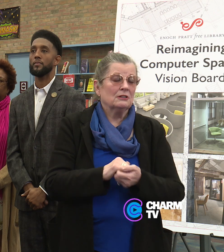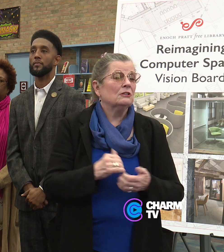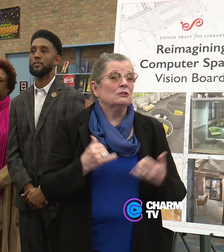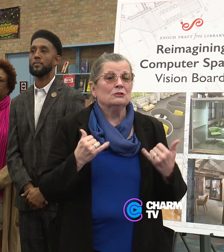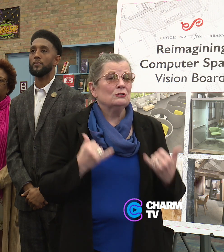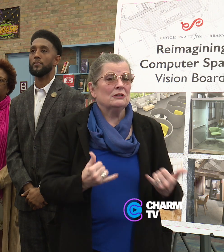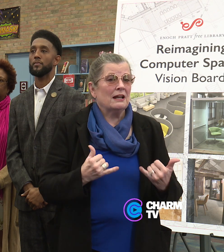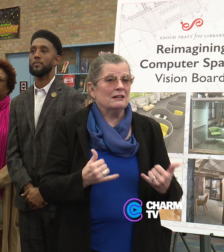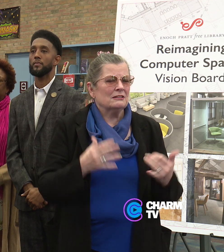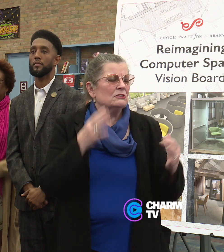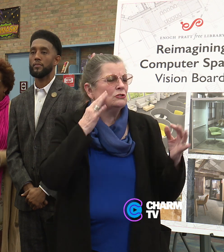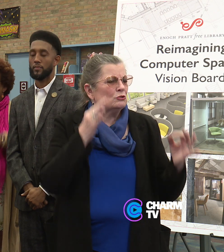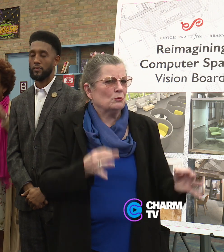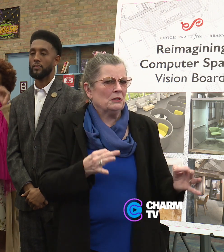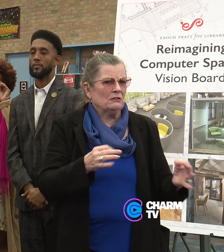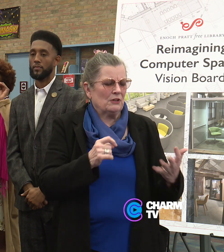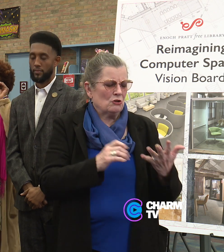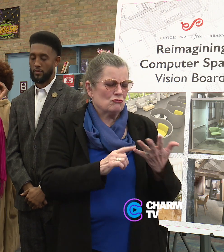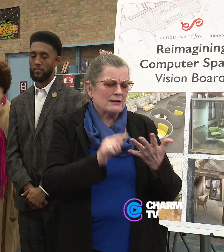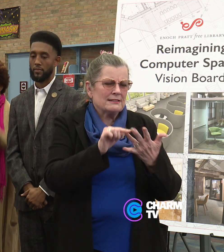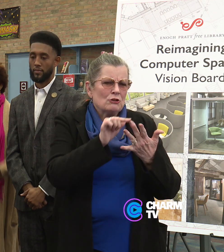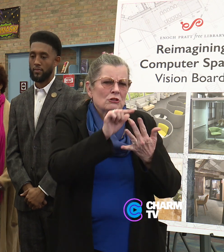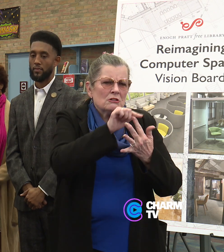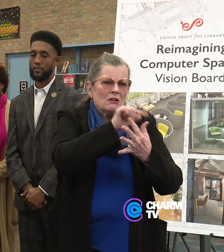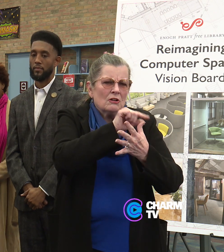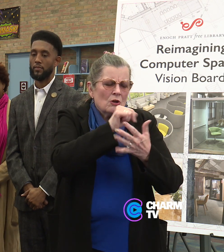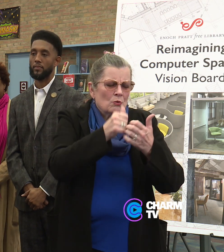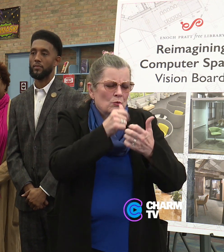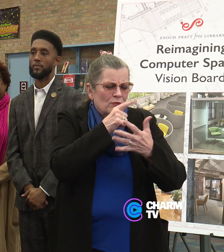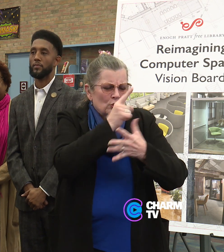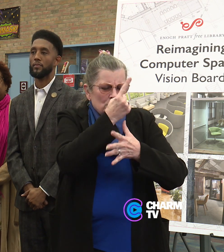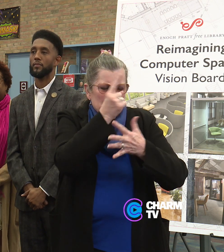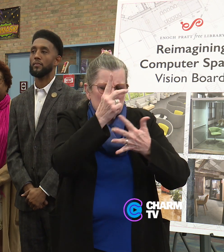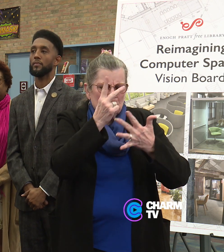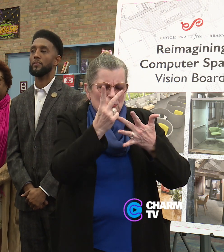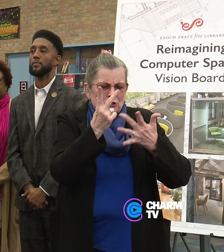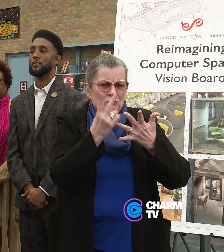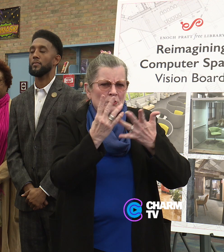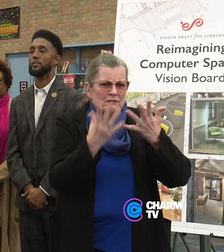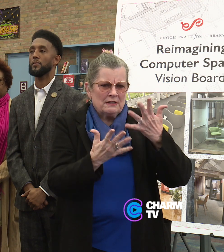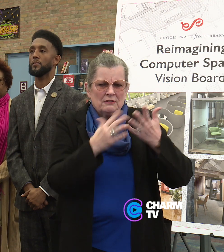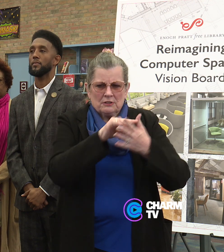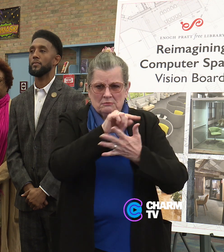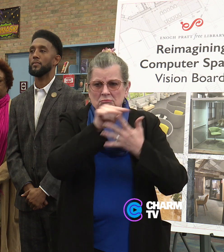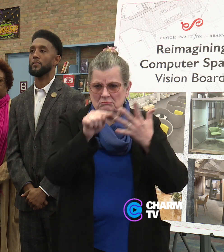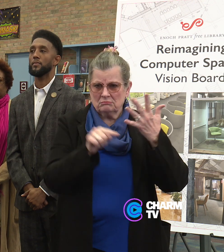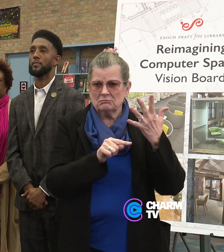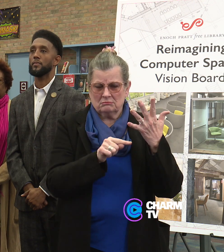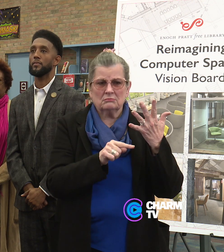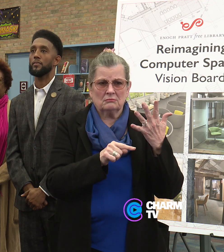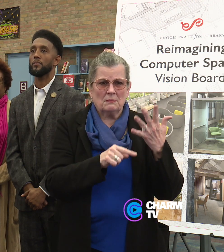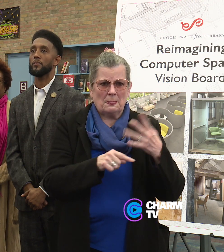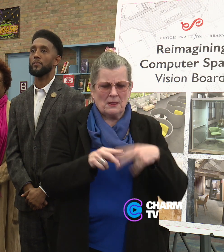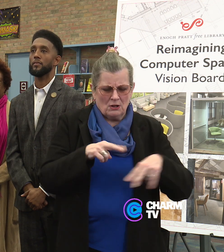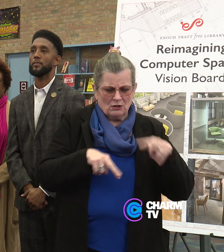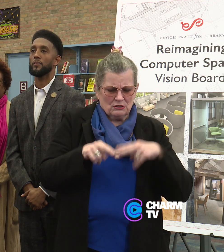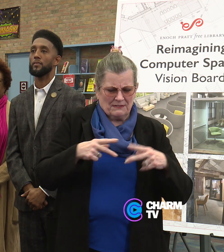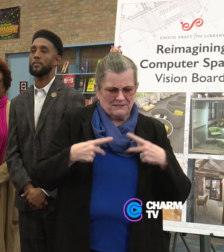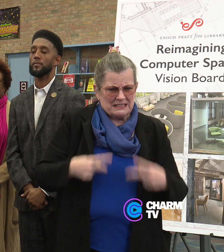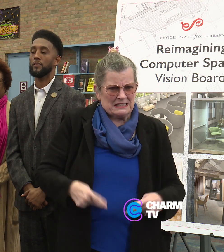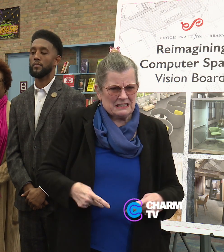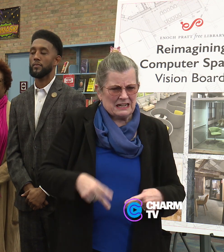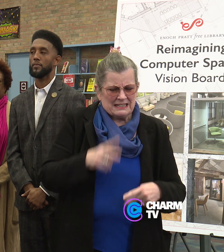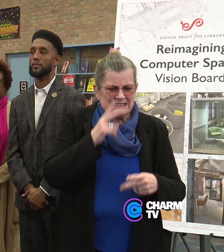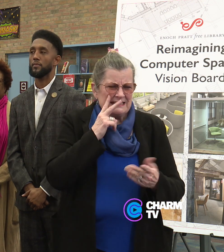the criteria for asset prioritization, the implementation of system replacements. We are looking at the physical condition of these systems.